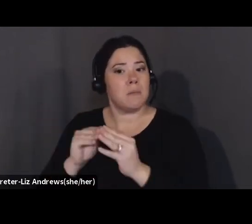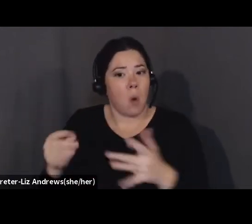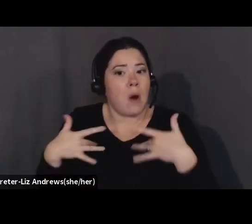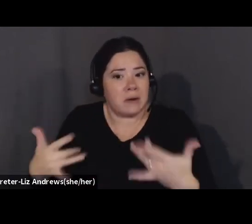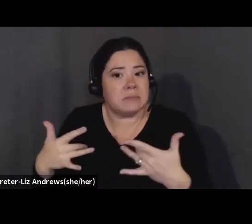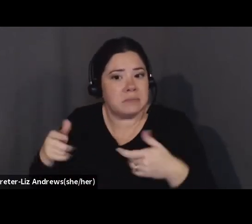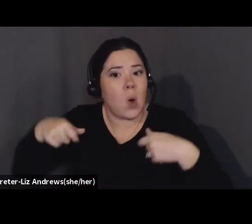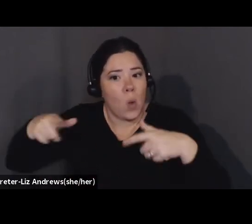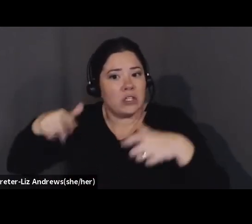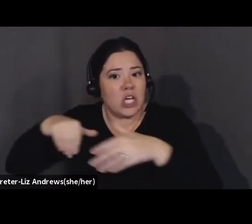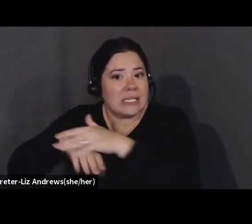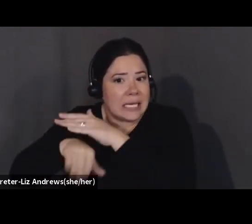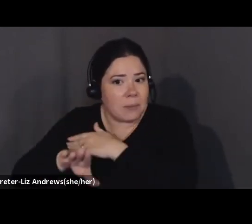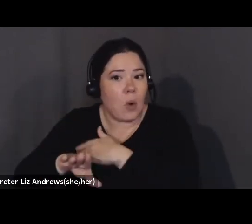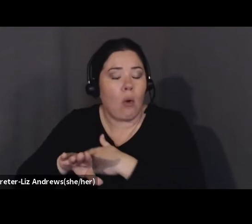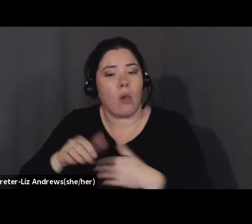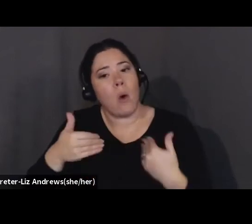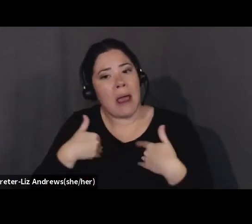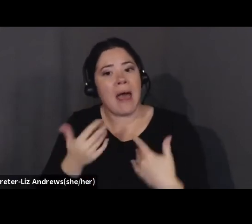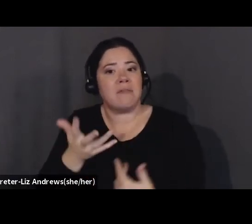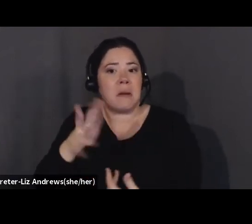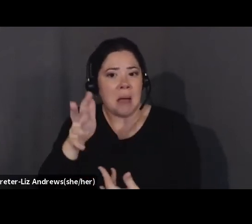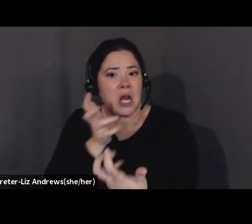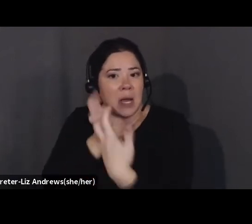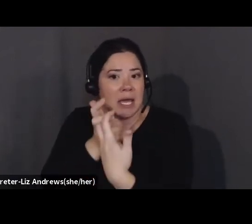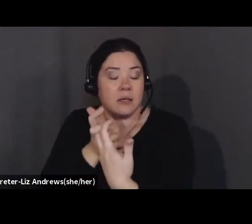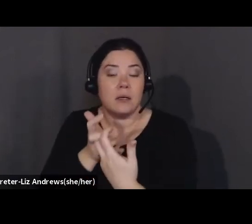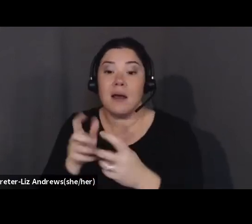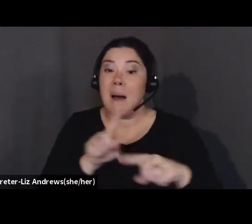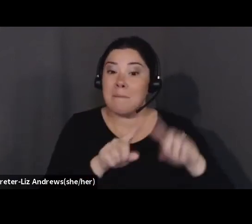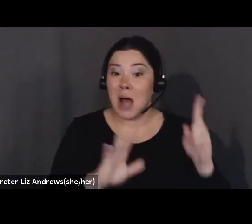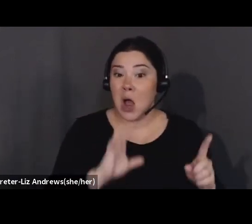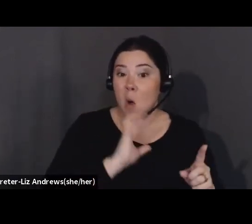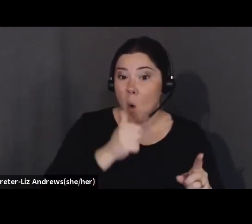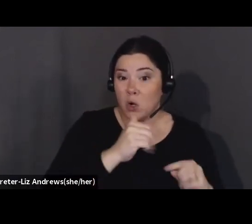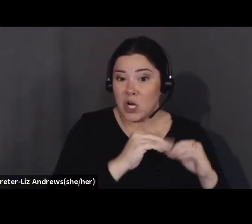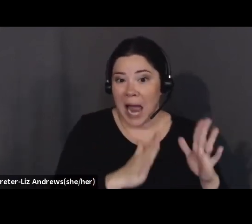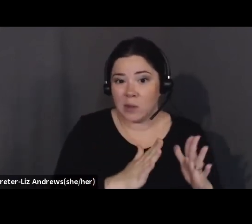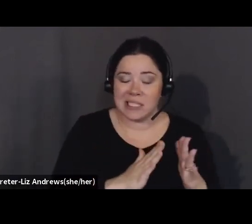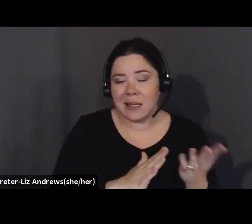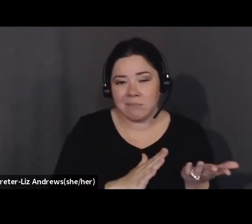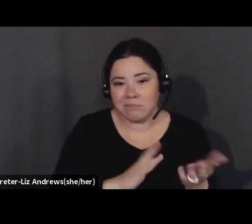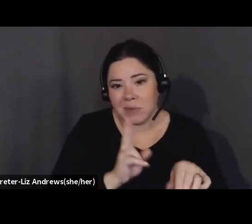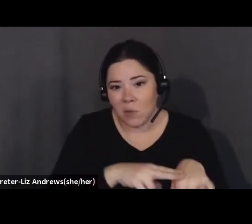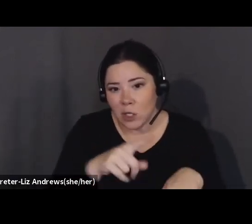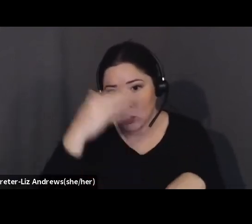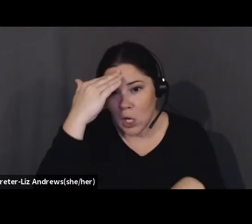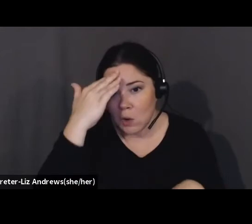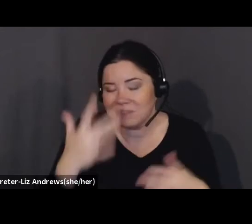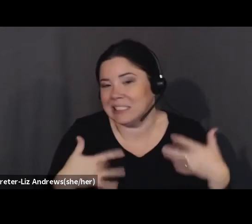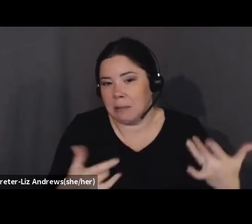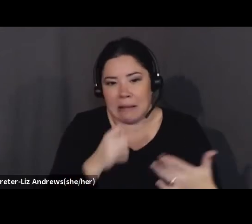moderate mobility disabilities, but older housing, as you might imagine, generally does